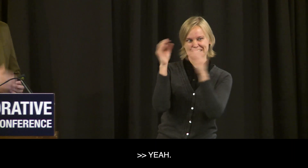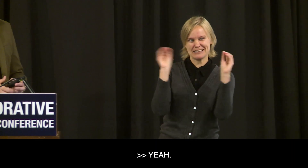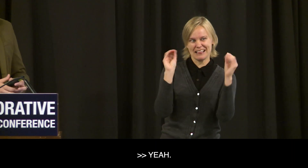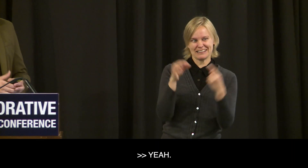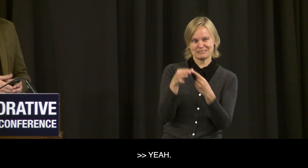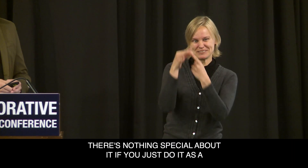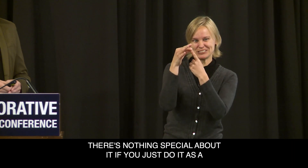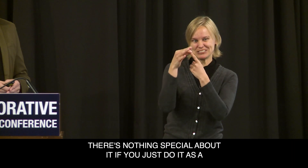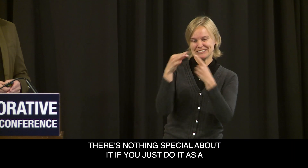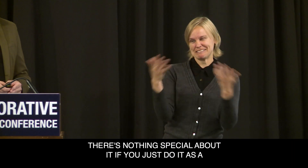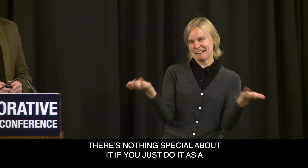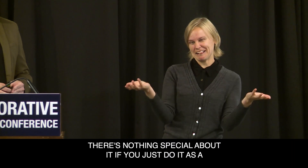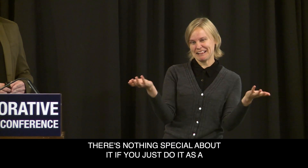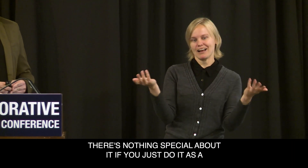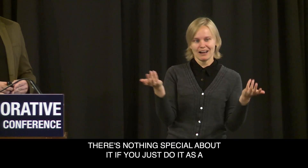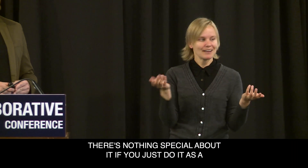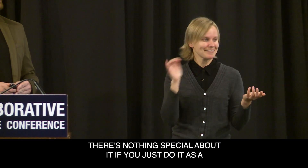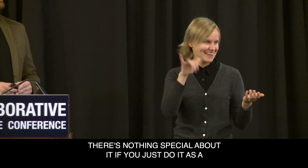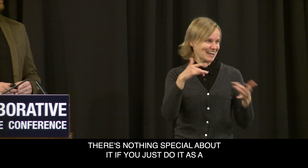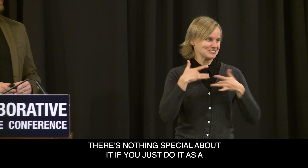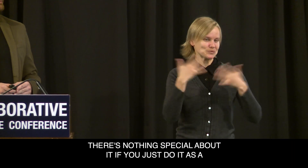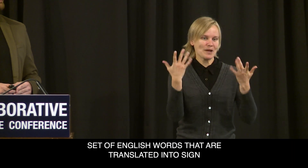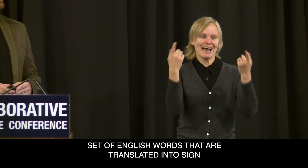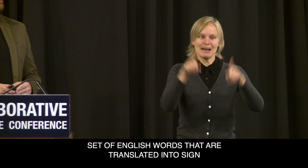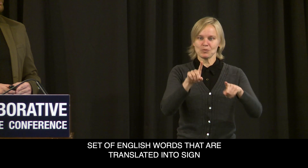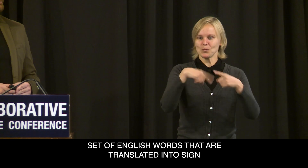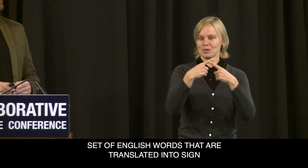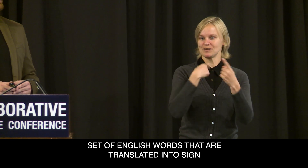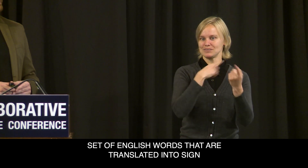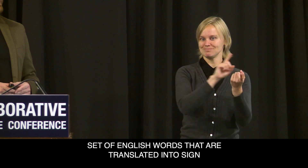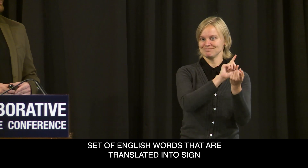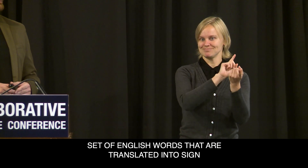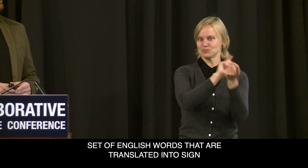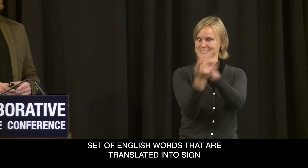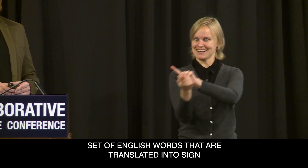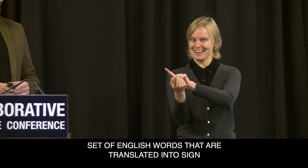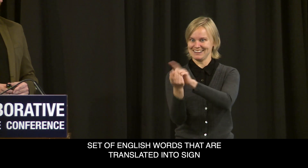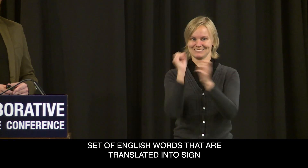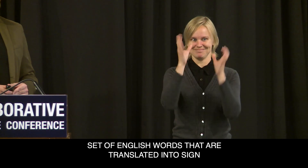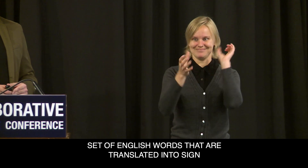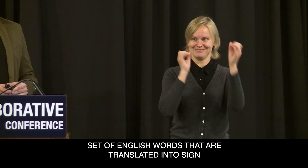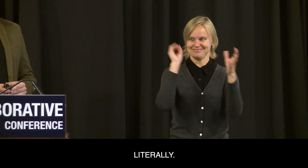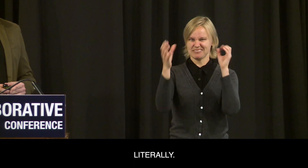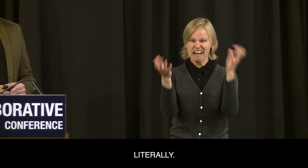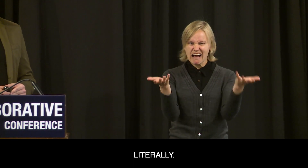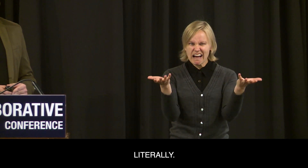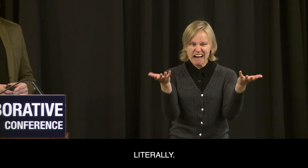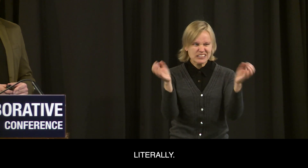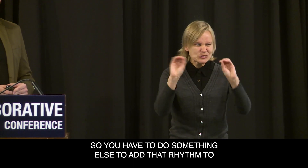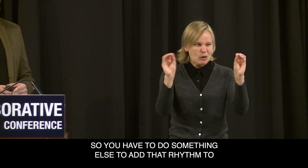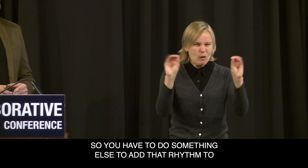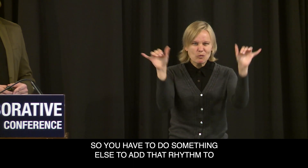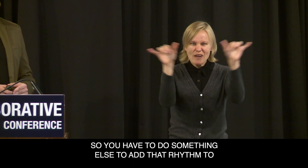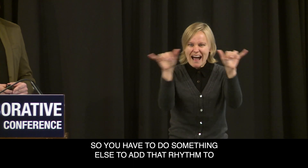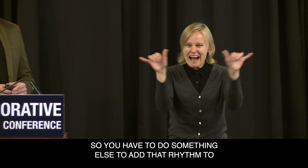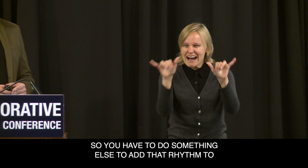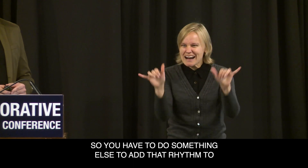Yeah. There's nothing special about it if you just do it as a set of English words that are translated into sign literally. So you have to do